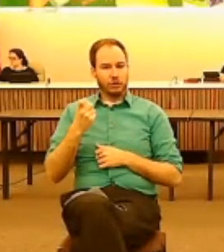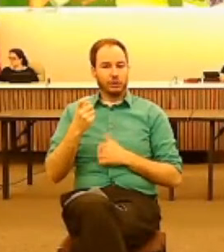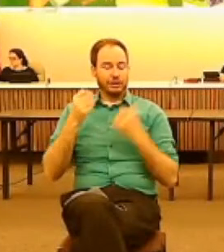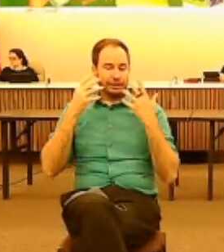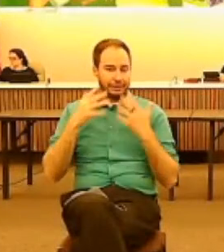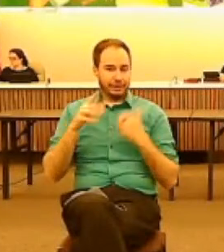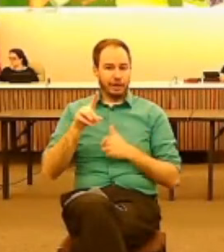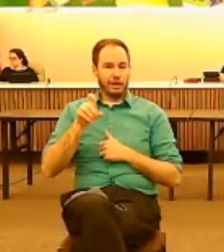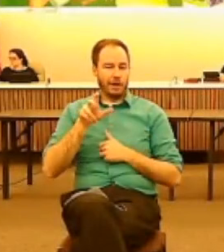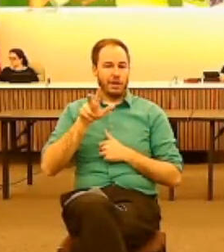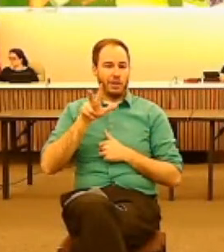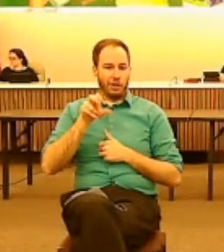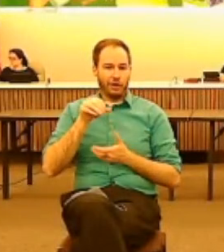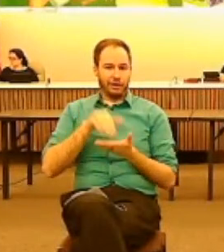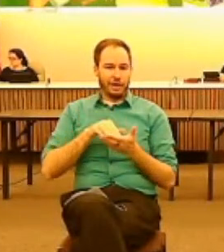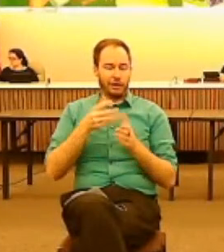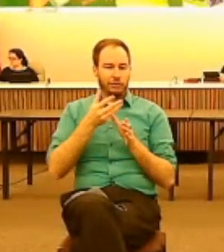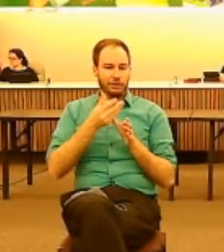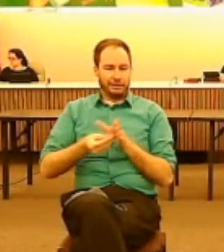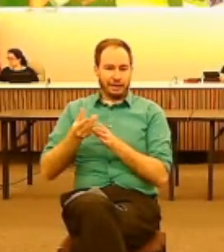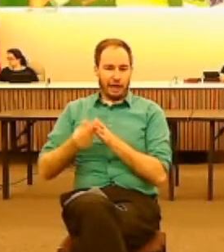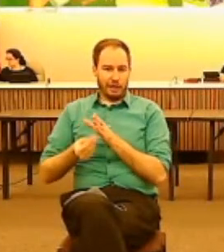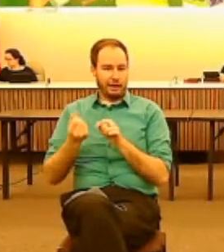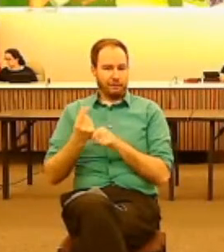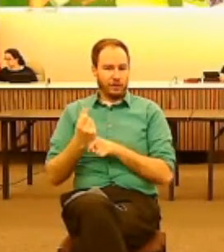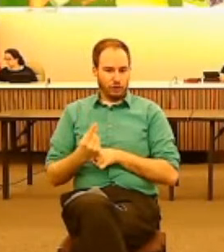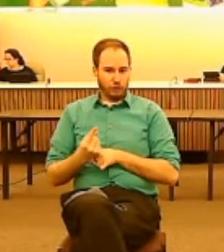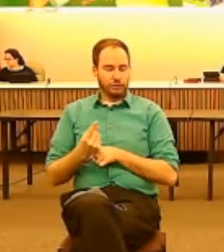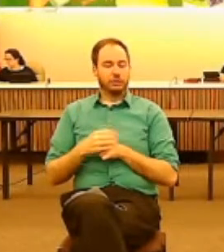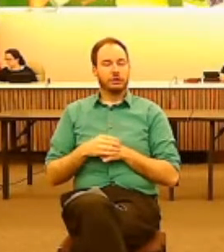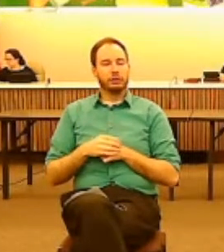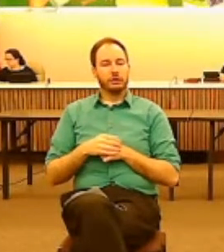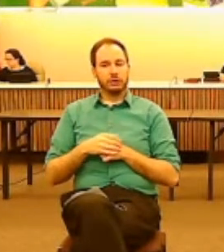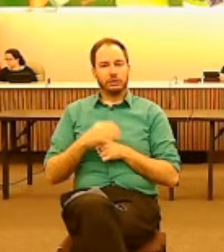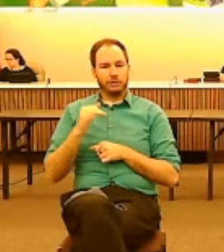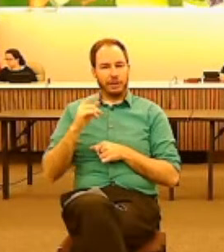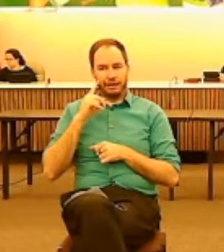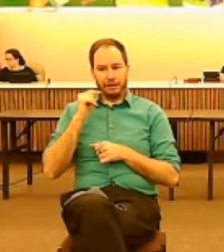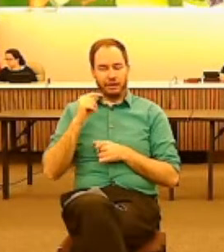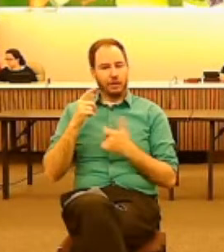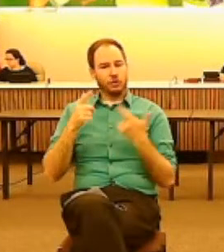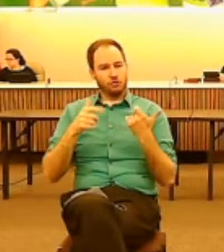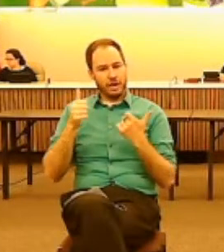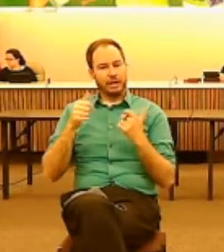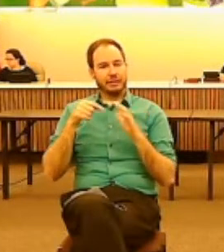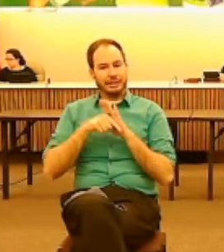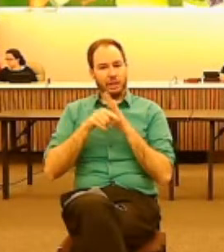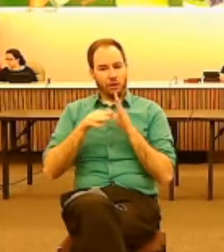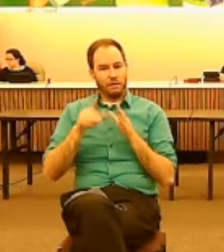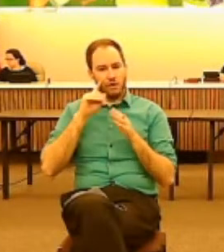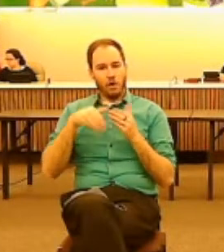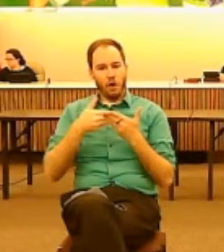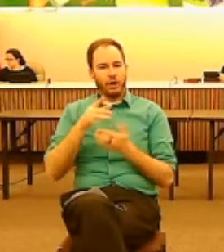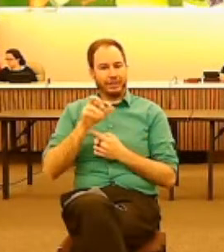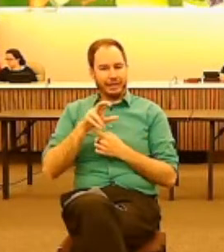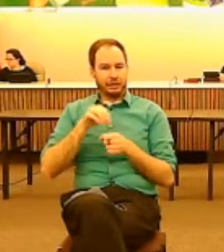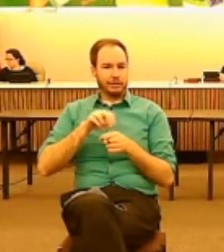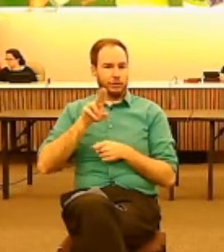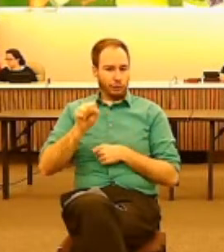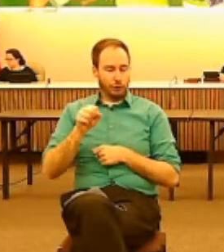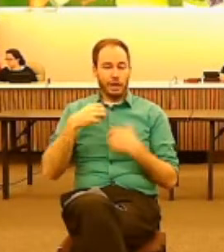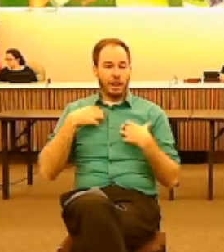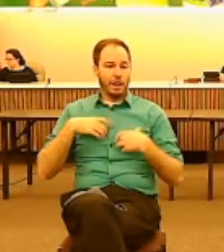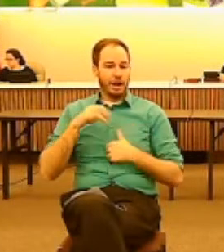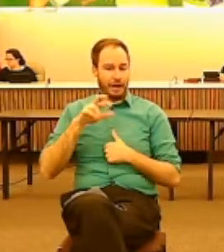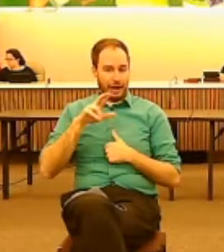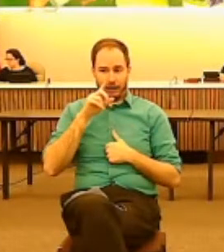over 130,000 deaths each year, making it the deadliest of all cancers in the United States. And whereas lung